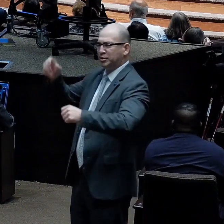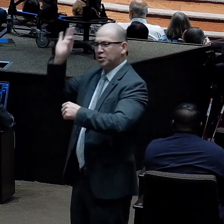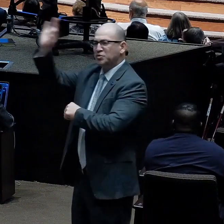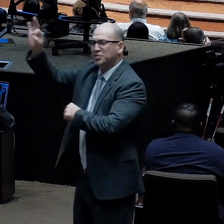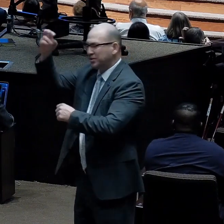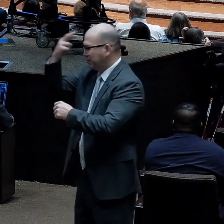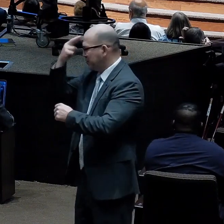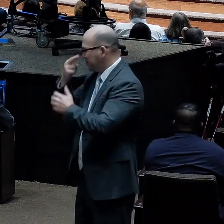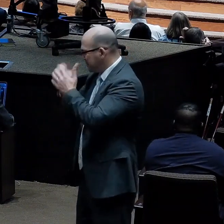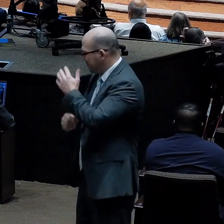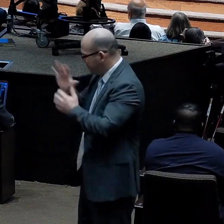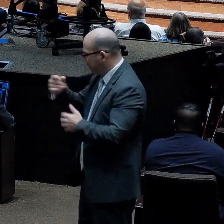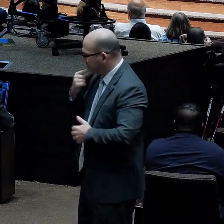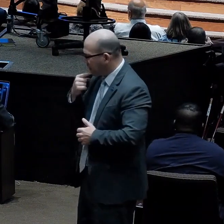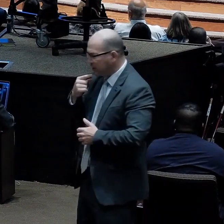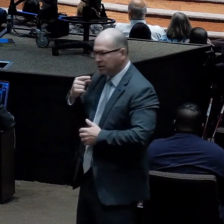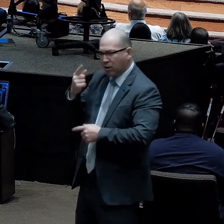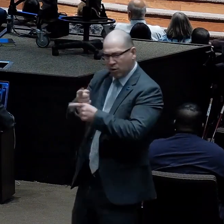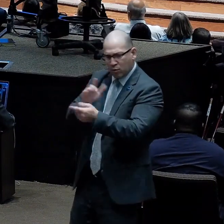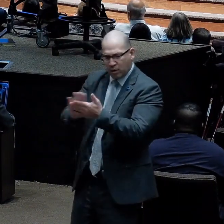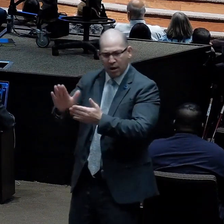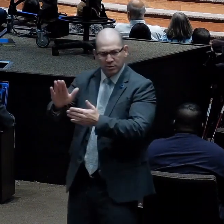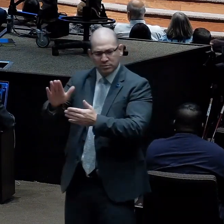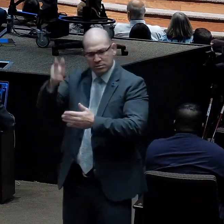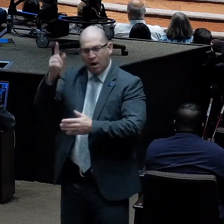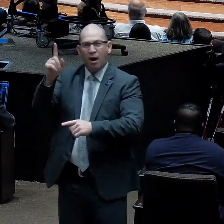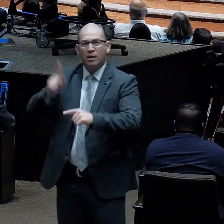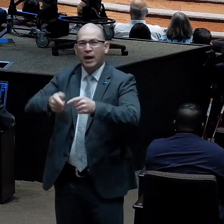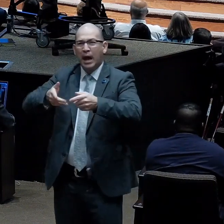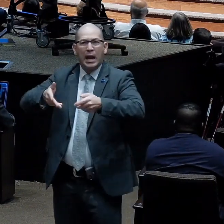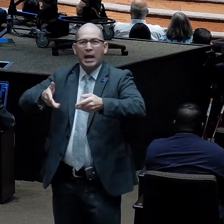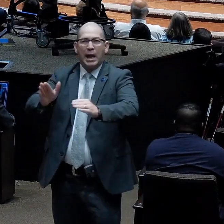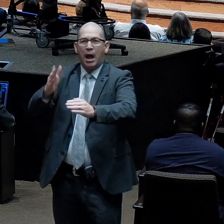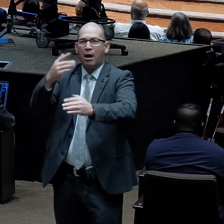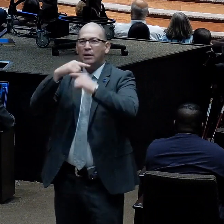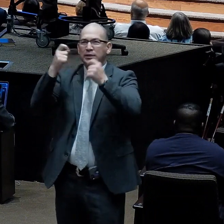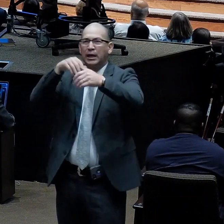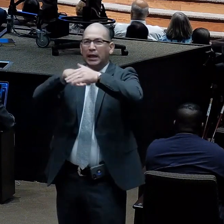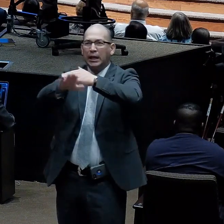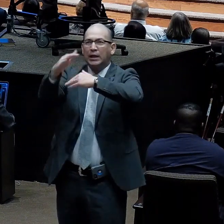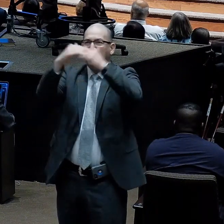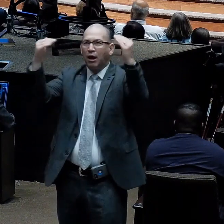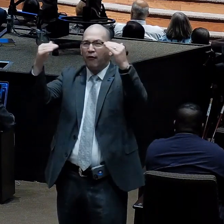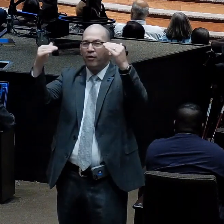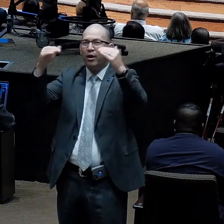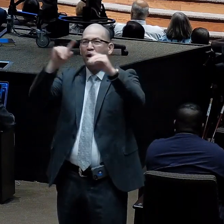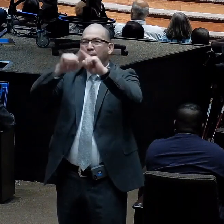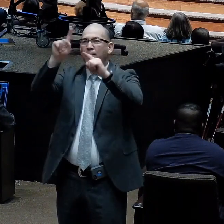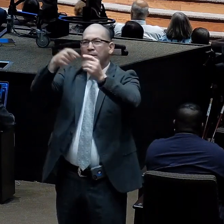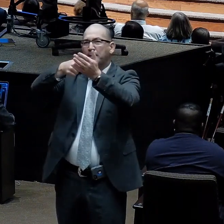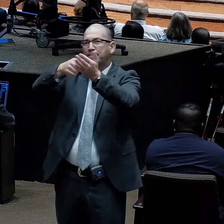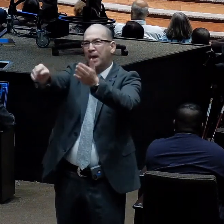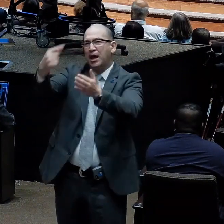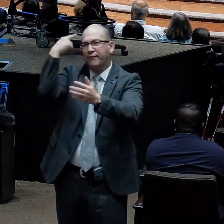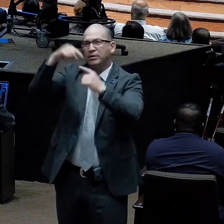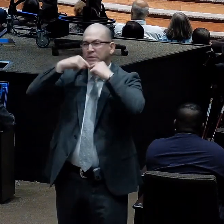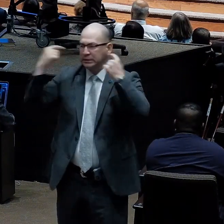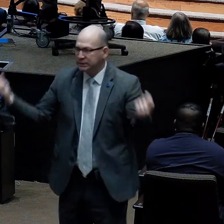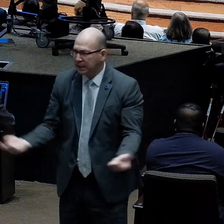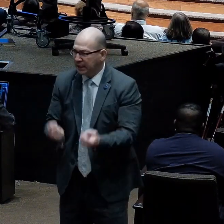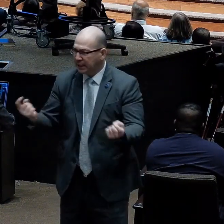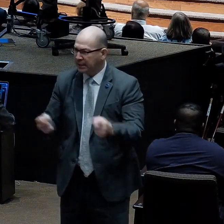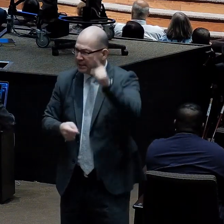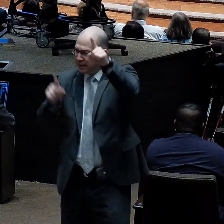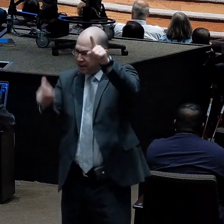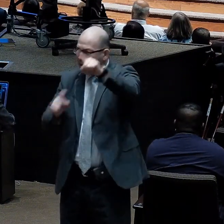righteous God can't let a sinner off unless there's a price that is paid. He can't be a just God and let someone who's a sinner into heaven. But